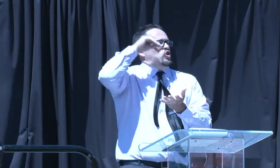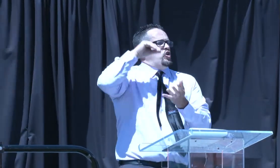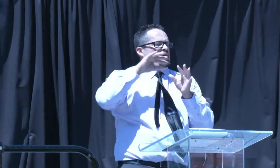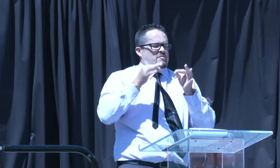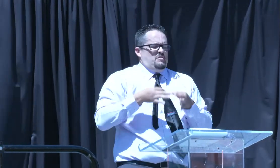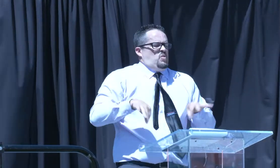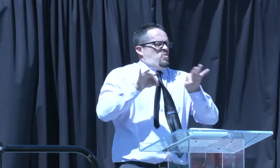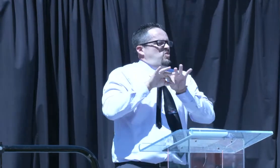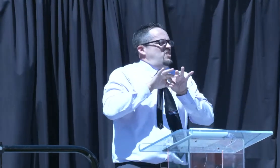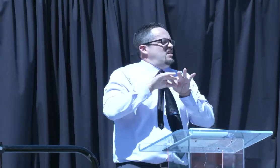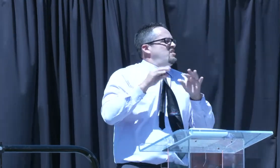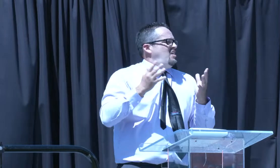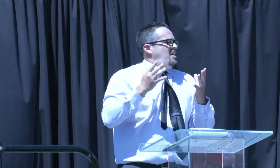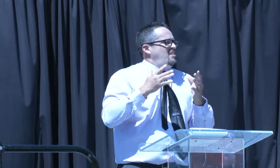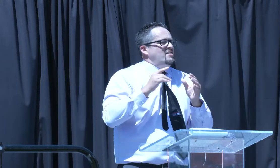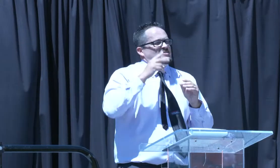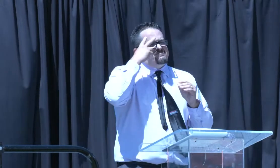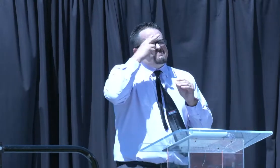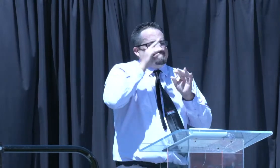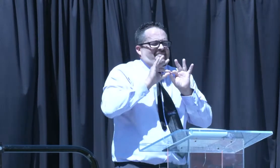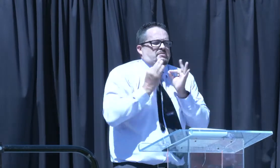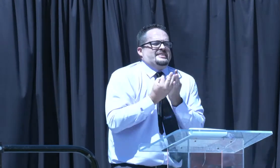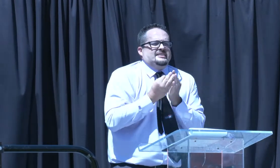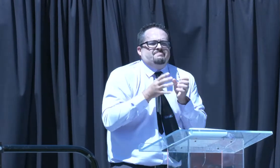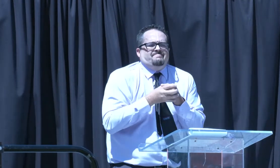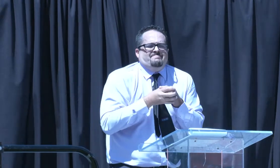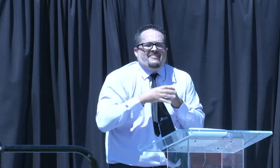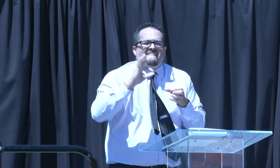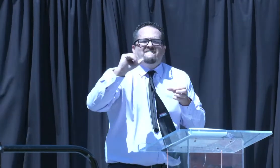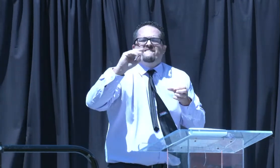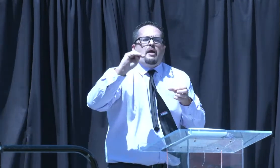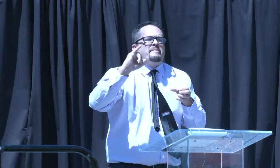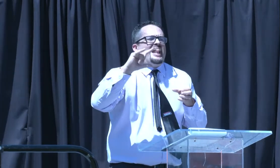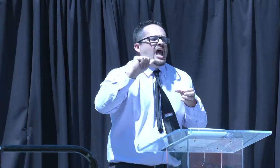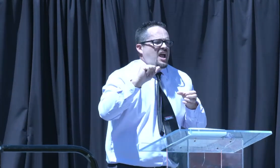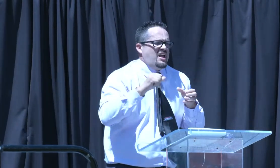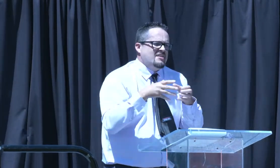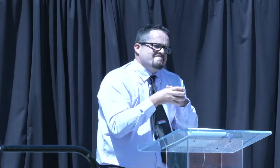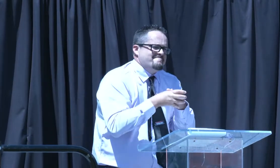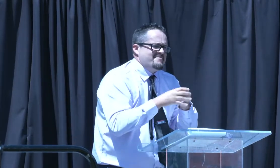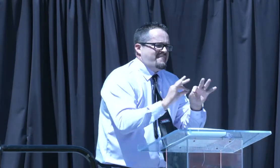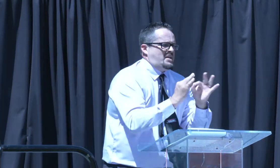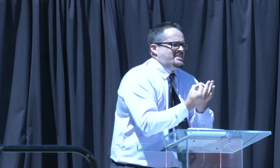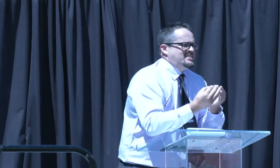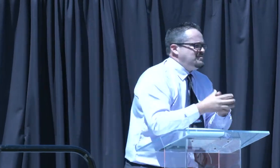Through my mother, I learned, and she is here, I learned the value of familia